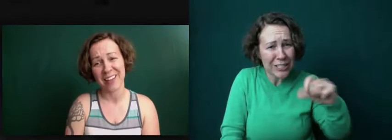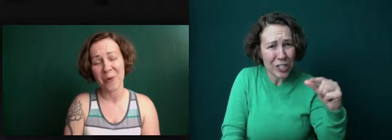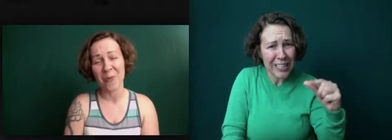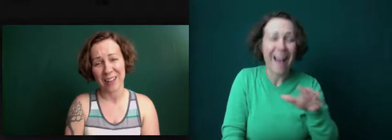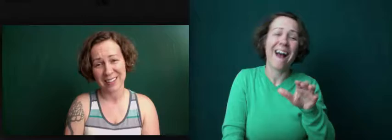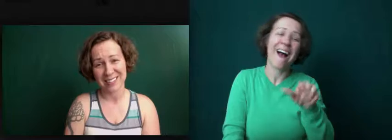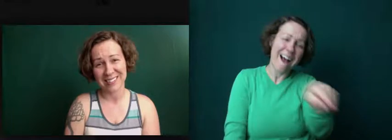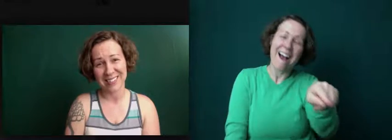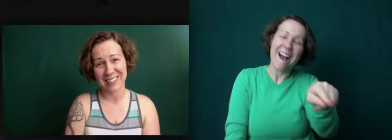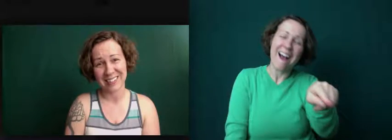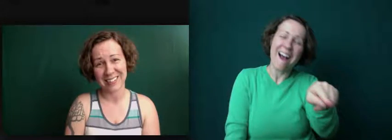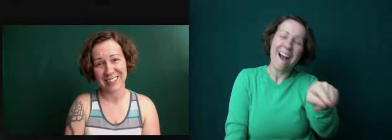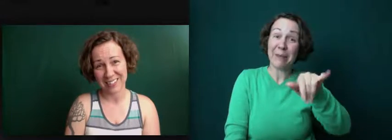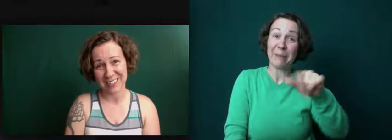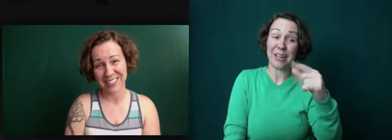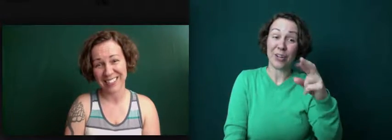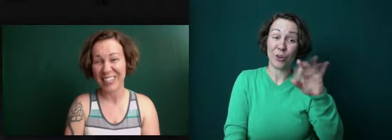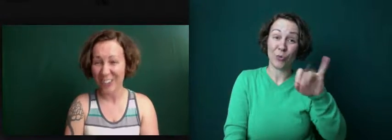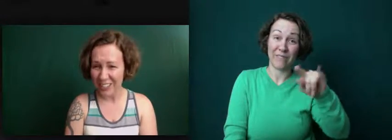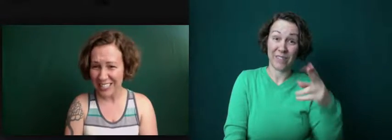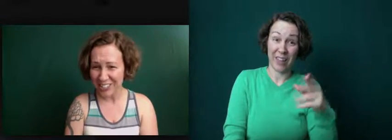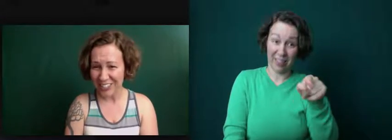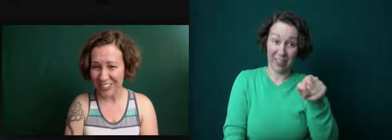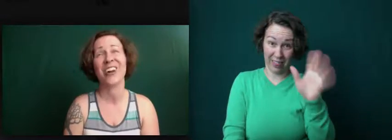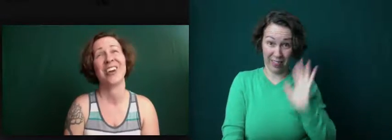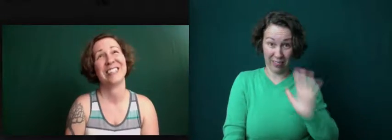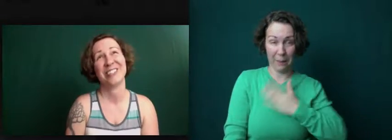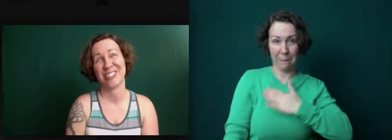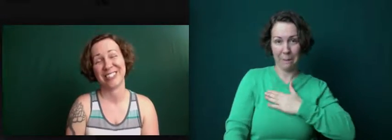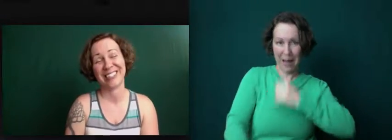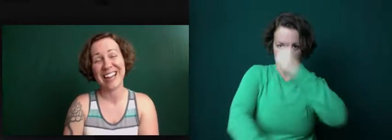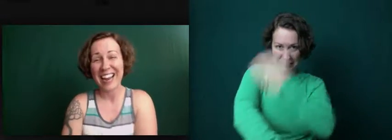Griffith was Kieran's kindergarten teacher,